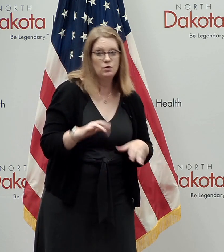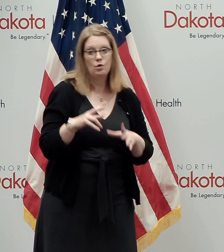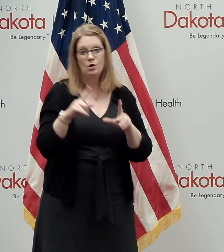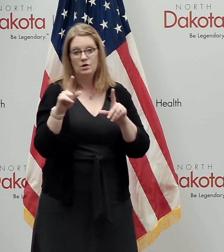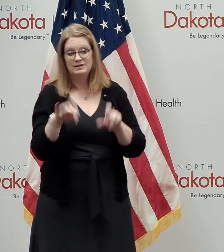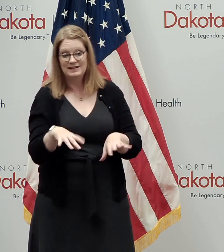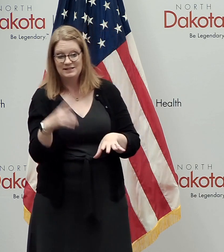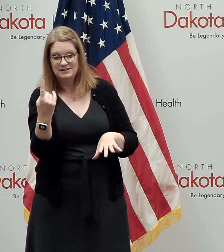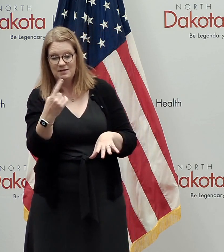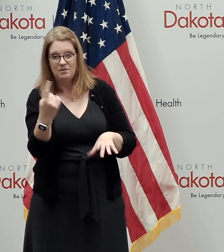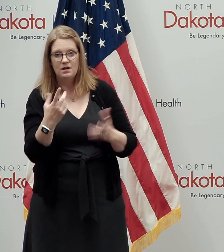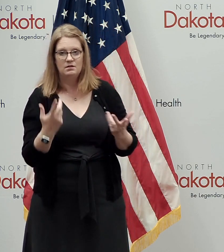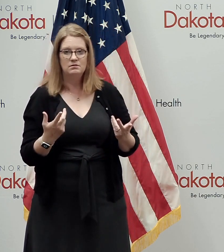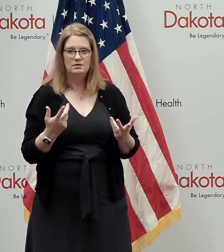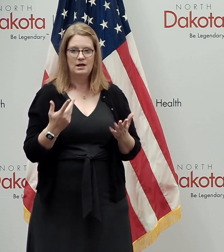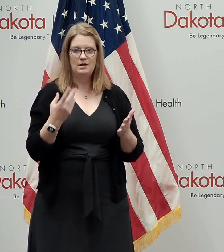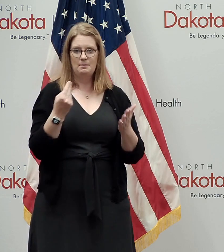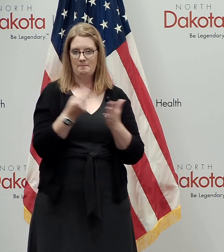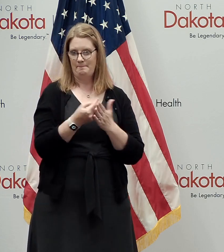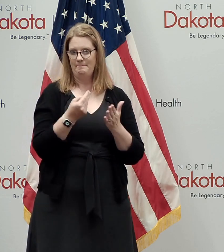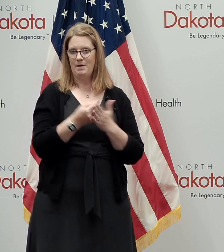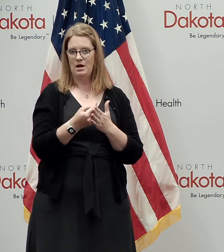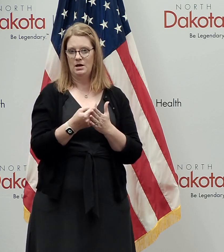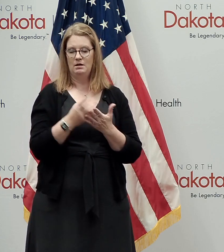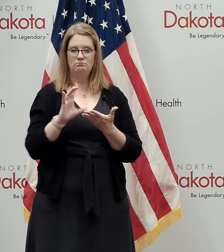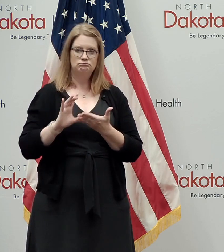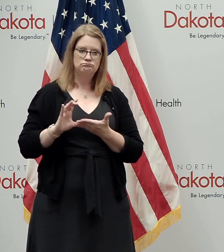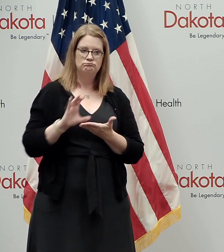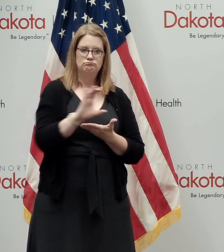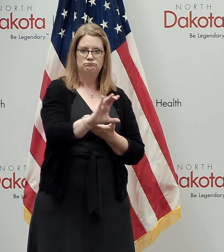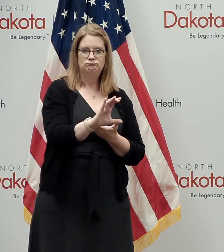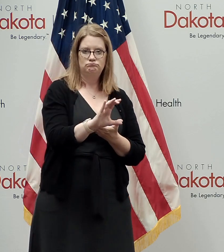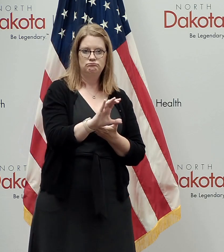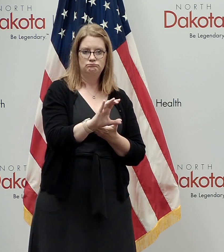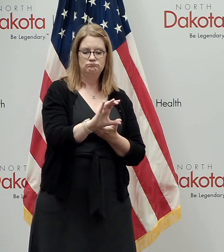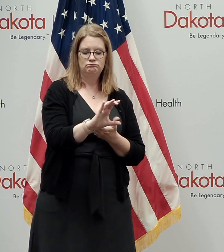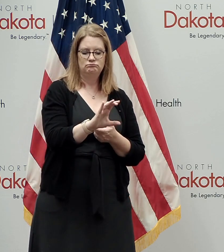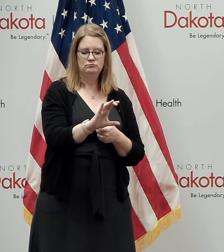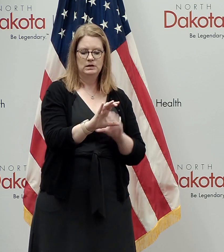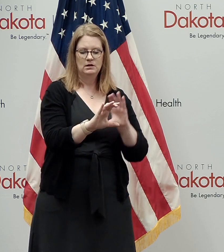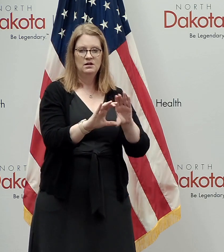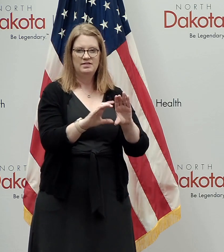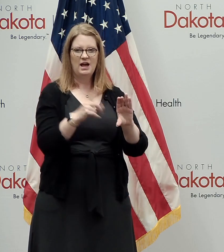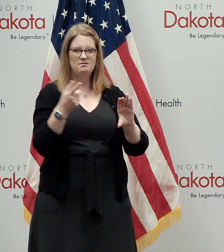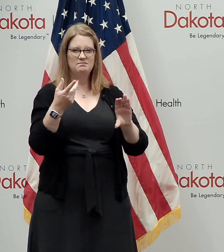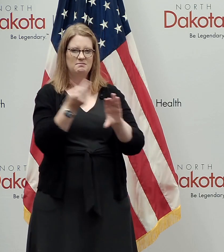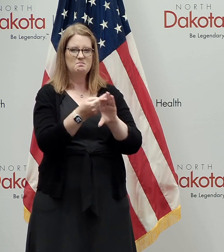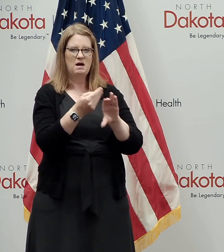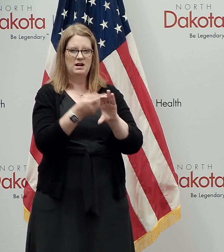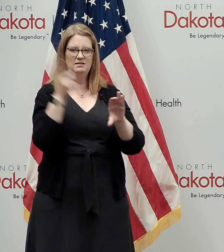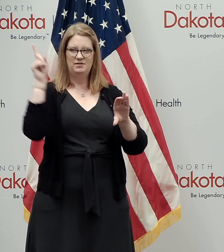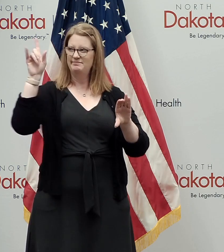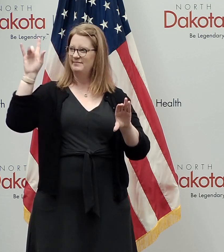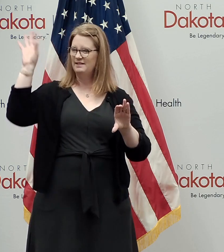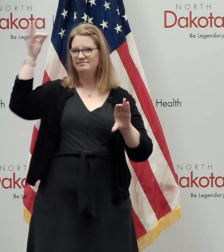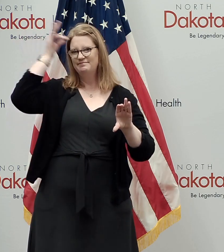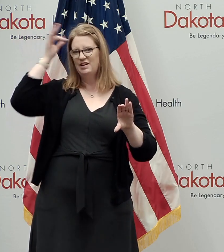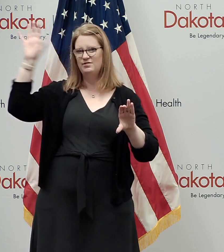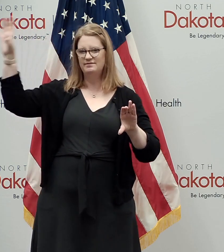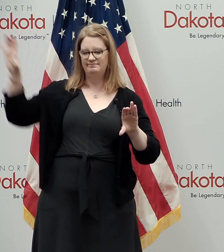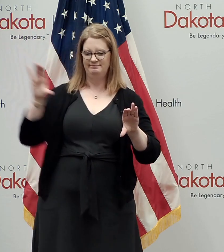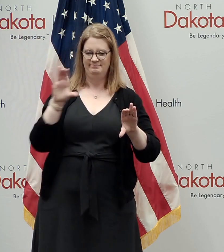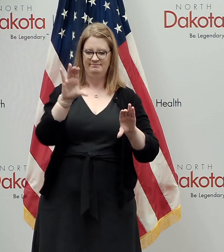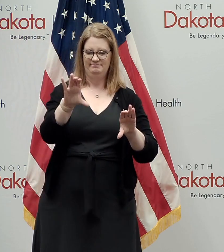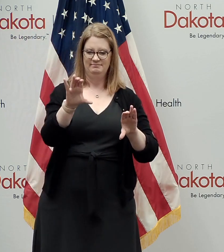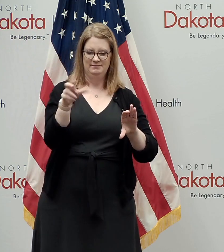routines, then those dollars could come from the money that I just talked about at the beginning about the coronavirus